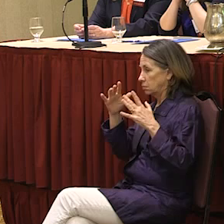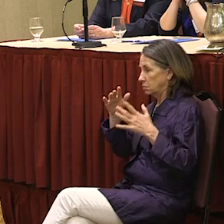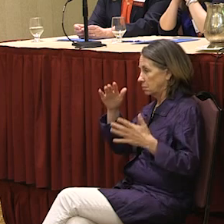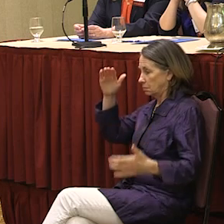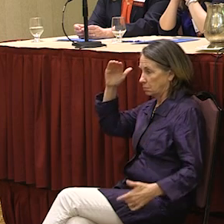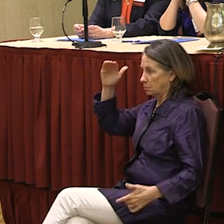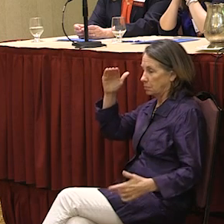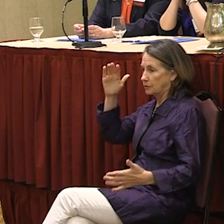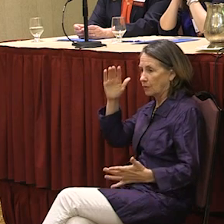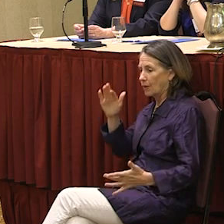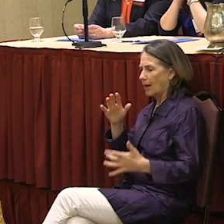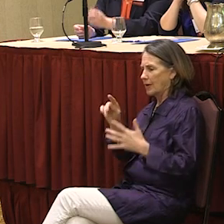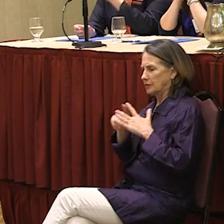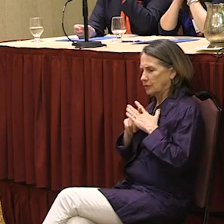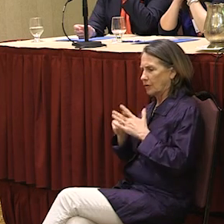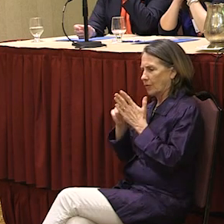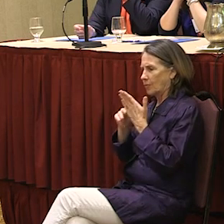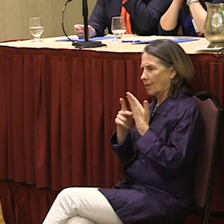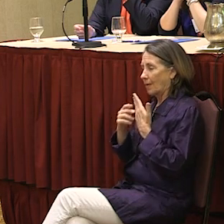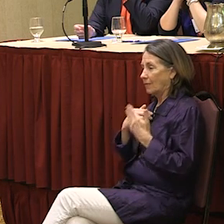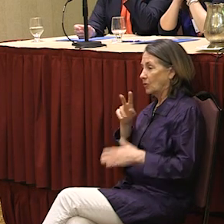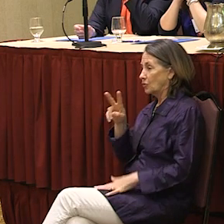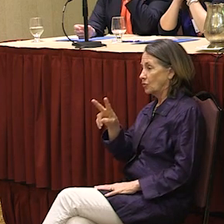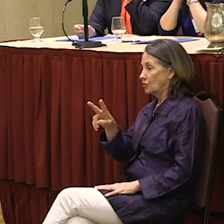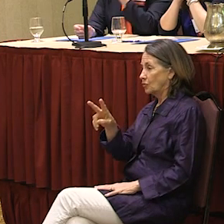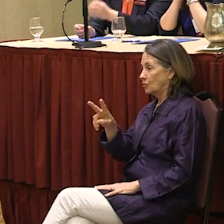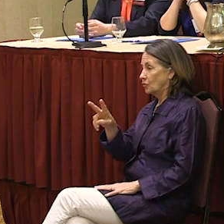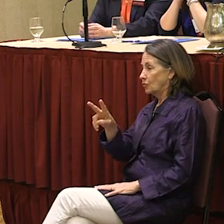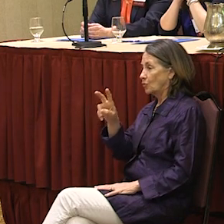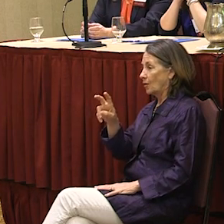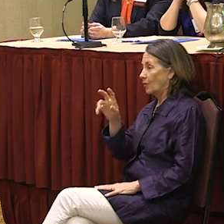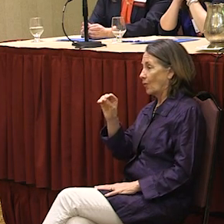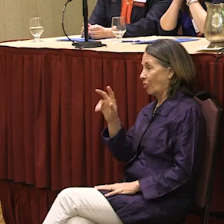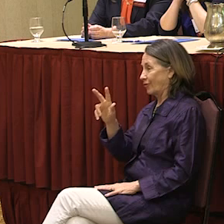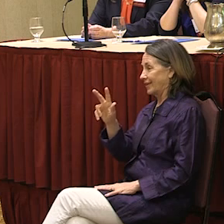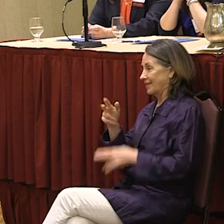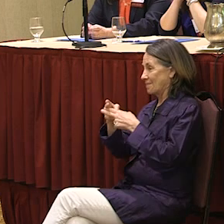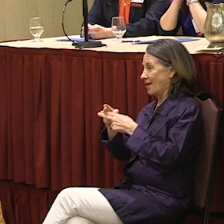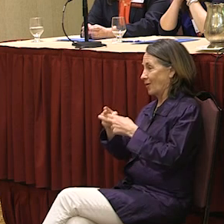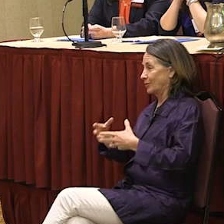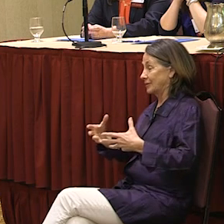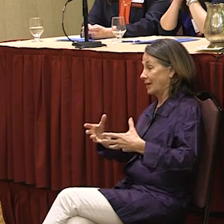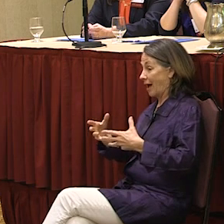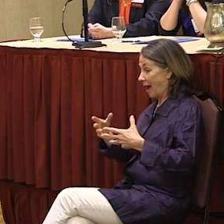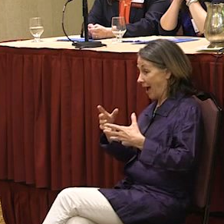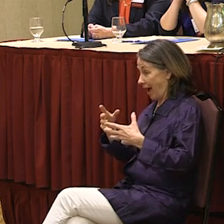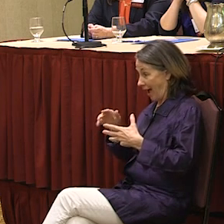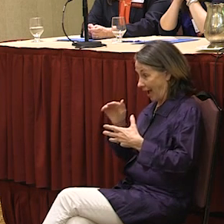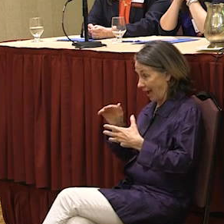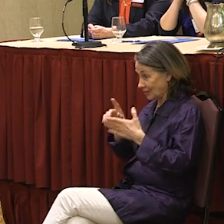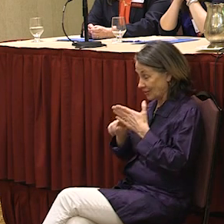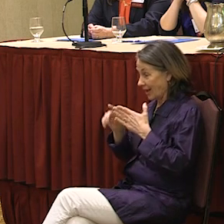okay? And started the program with 203 pounds. Last I checked in